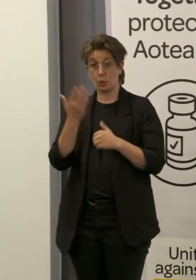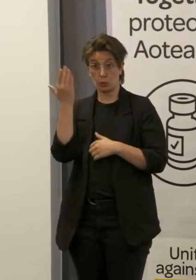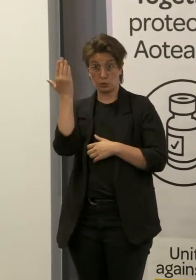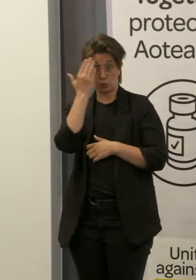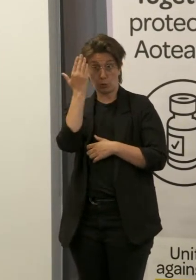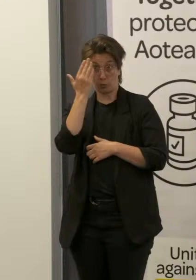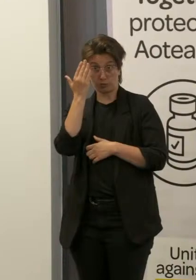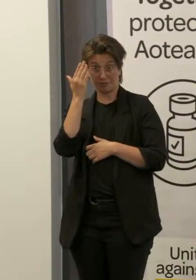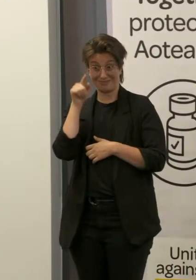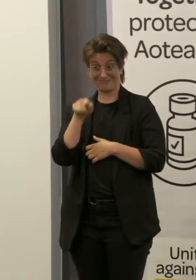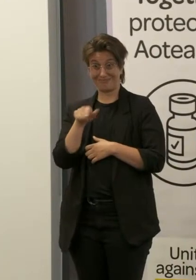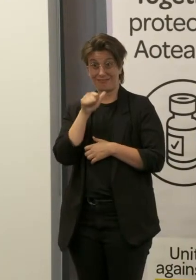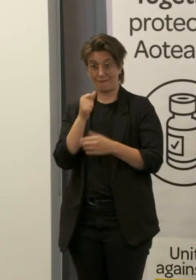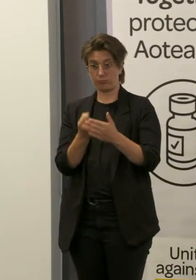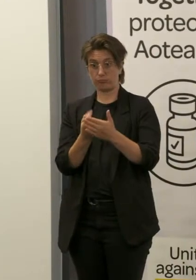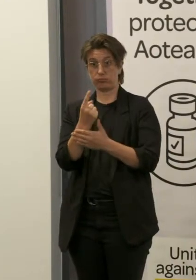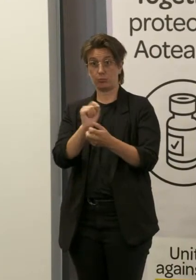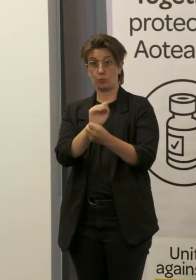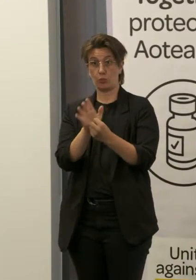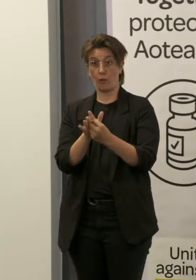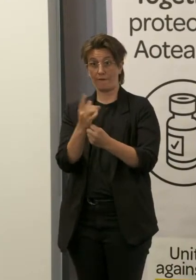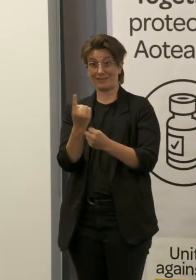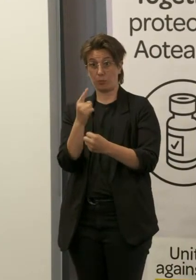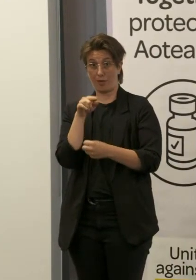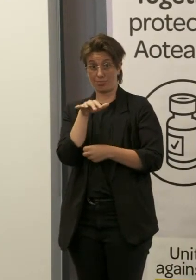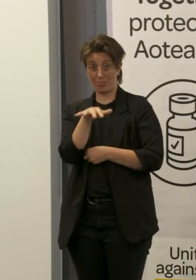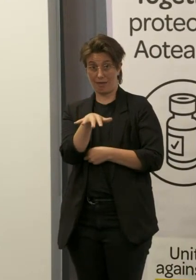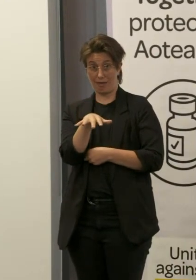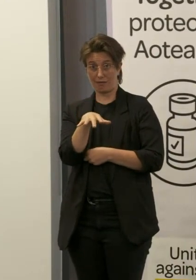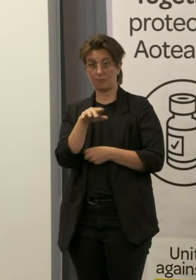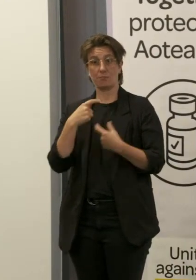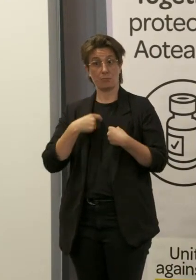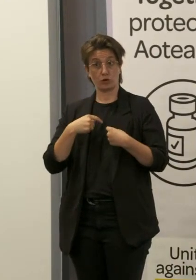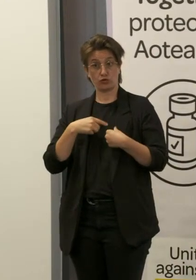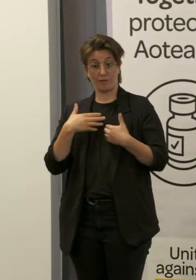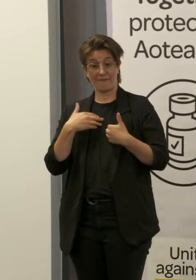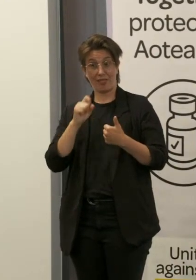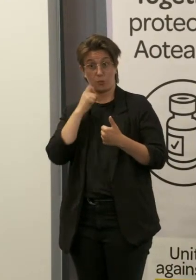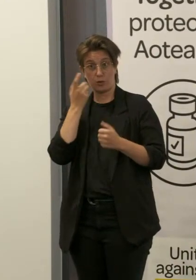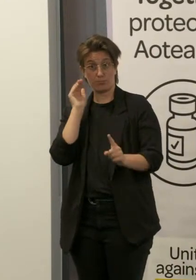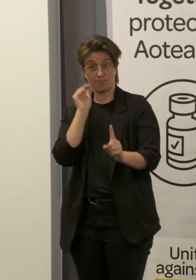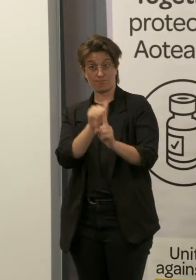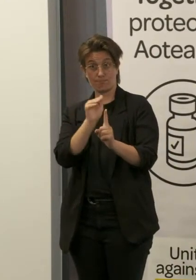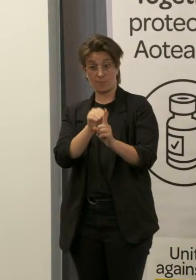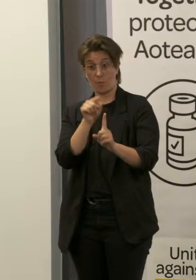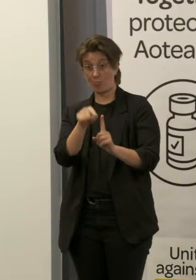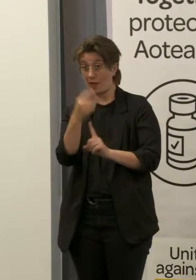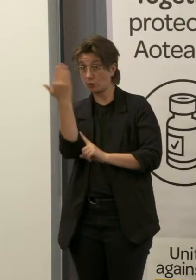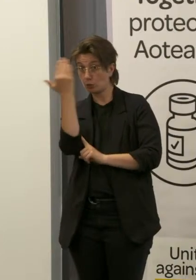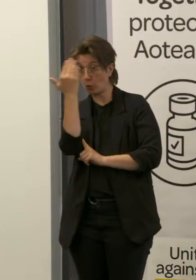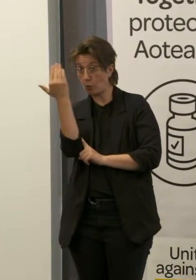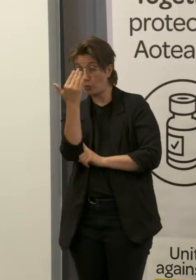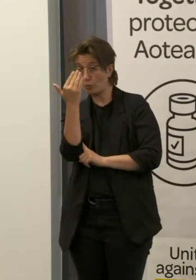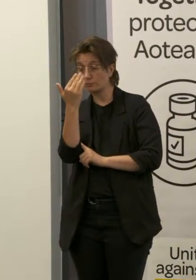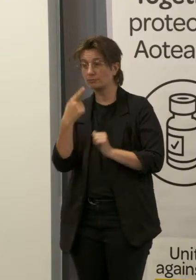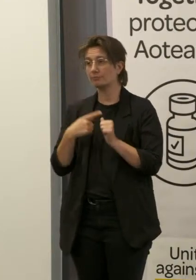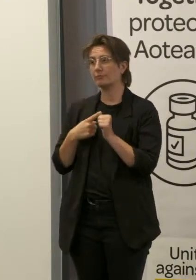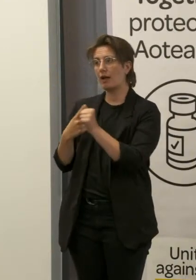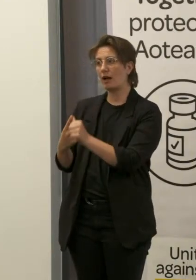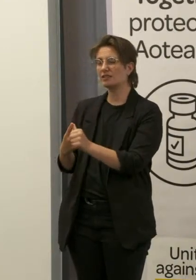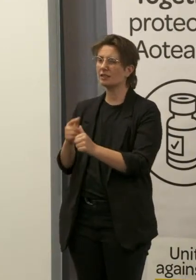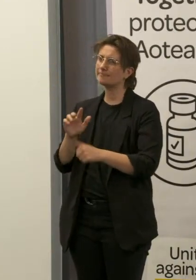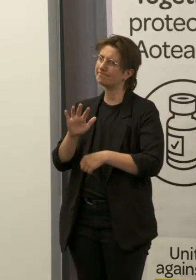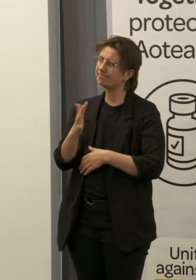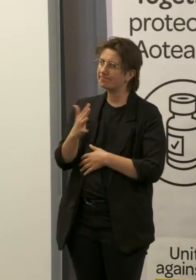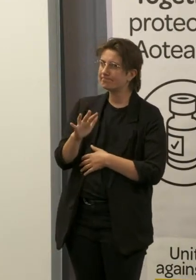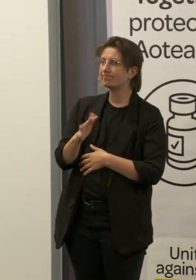or not? No, not necessarily, because in the first instance, parents will be notifying the schools, and they've got a